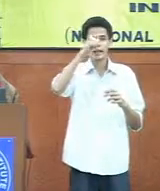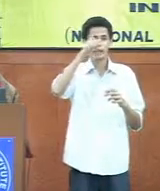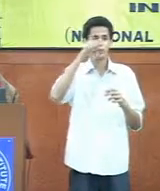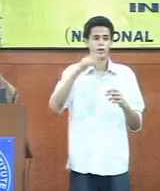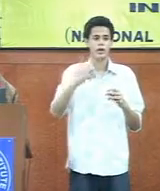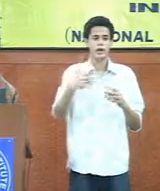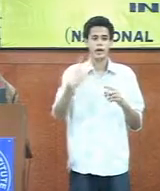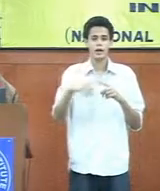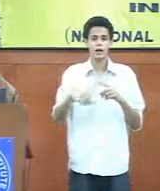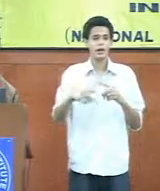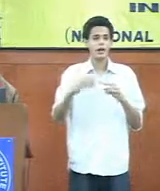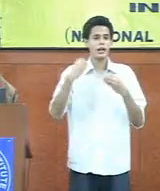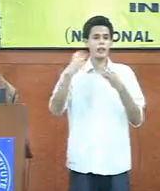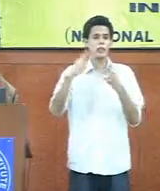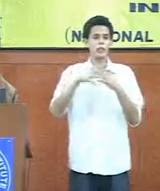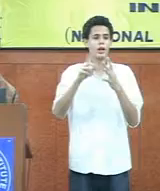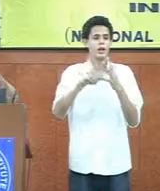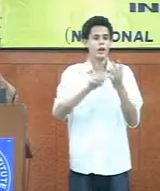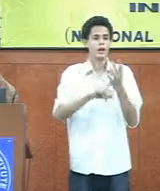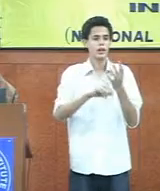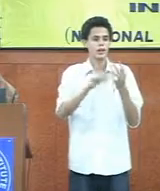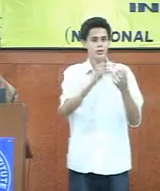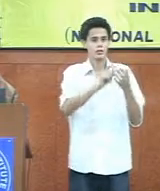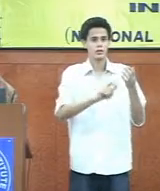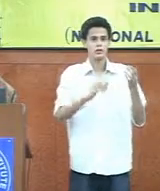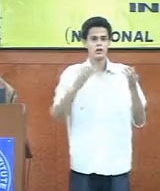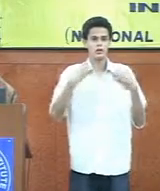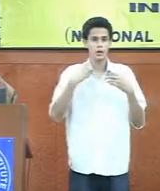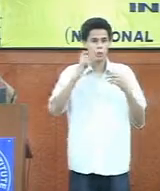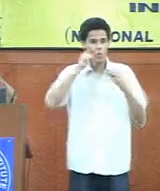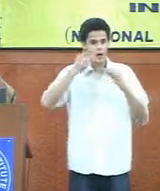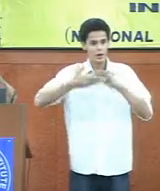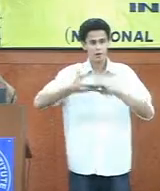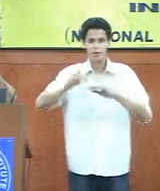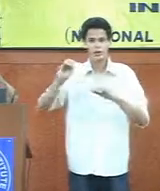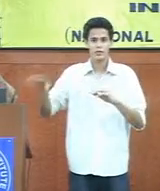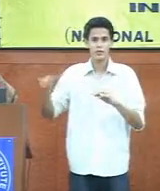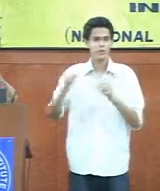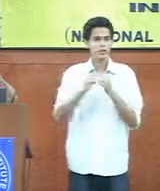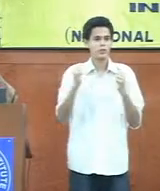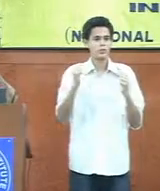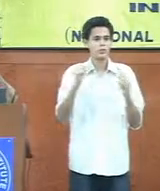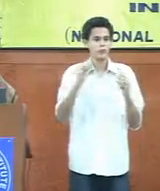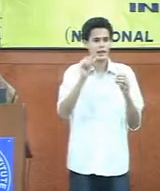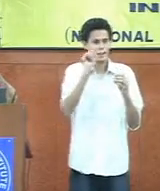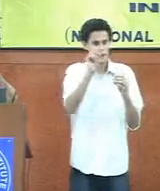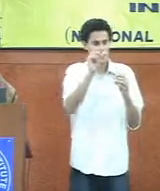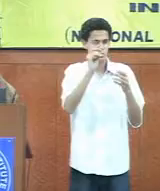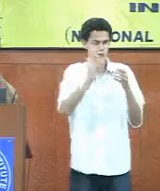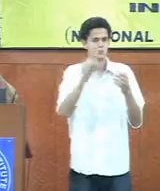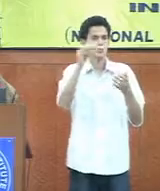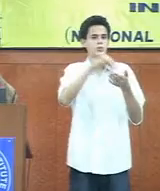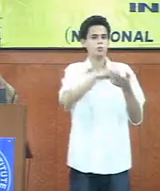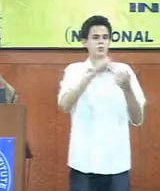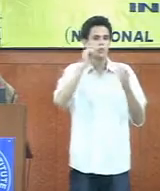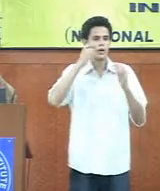could leave a will in which he did not give his wife at least that much share as